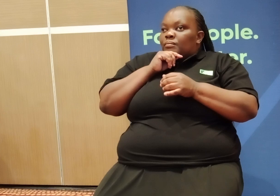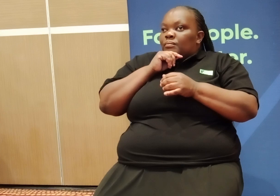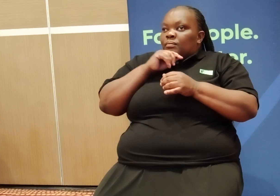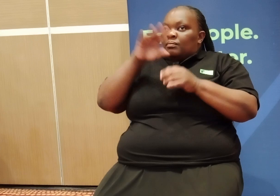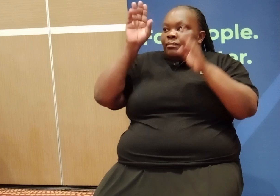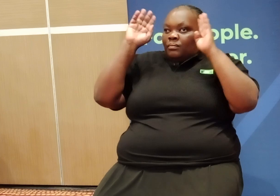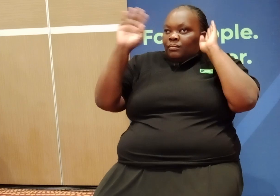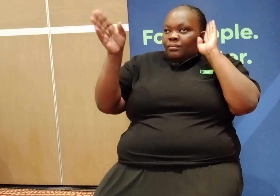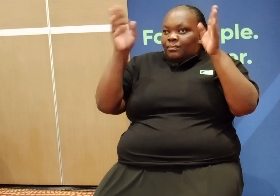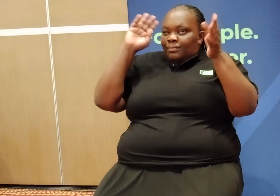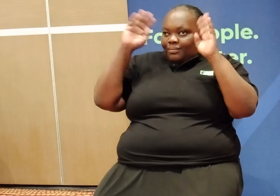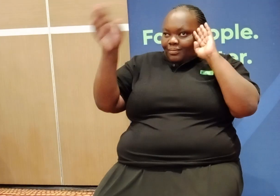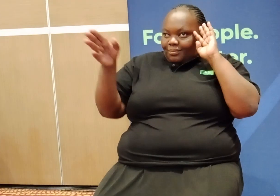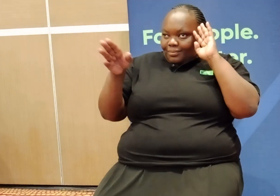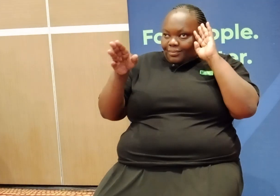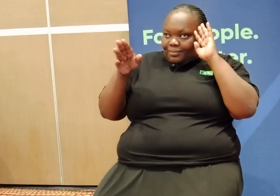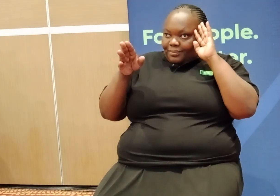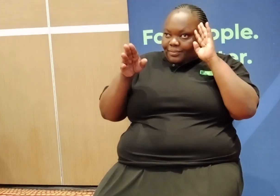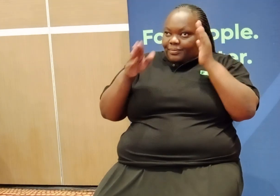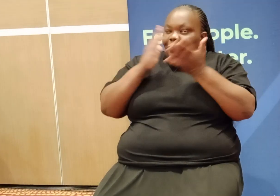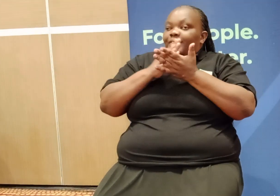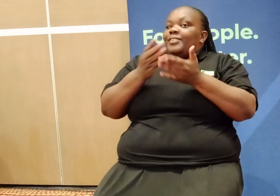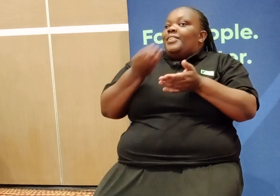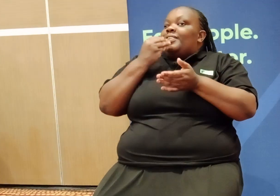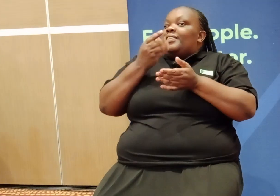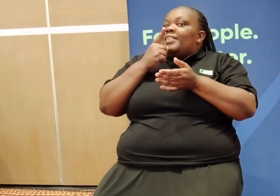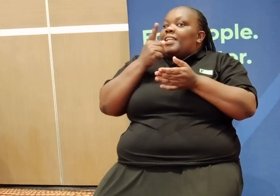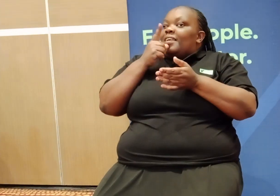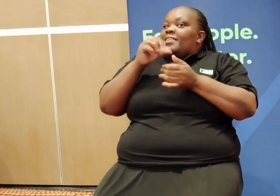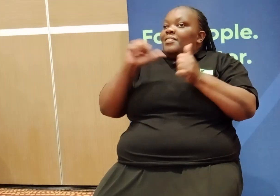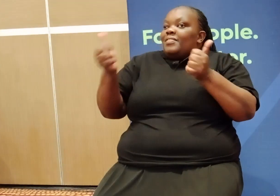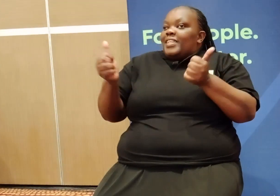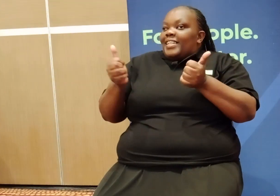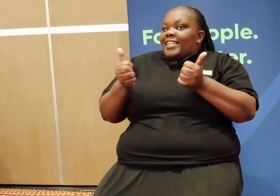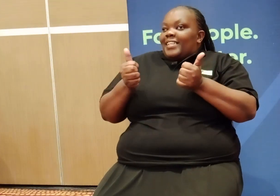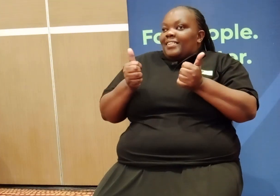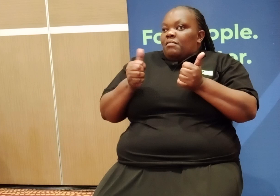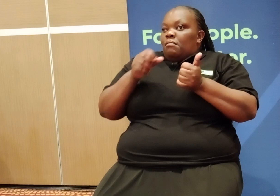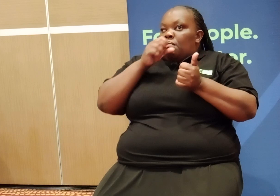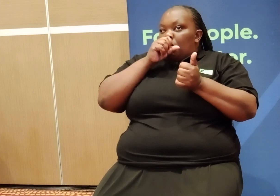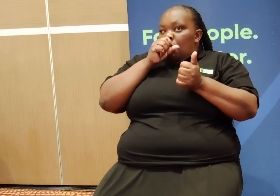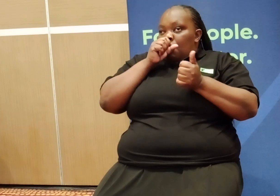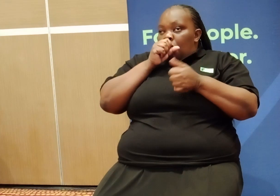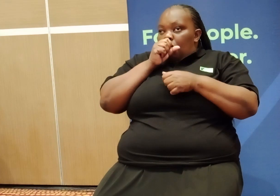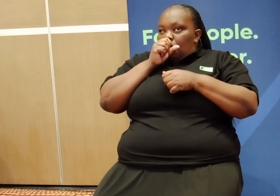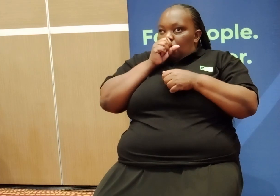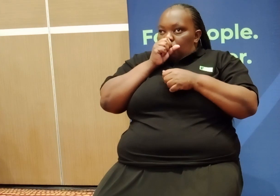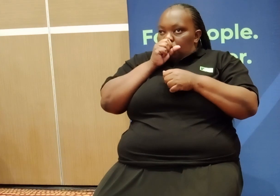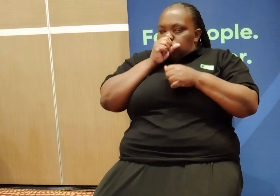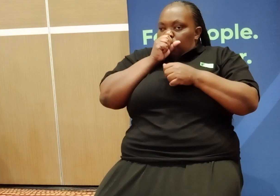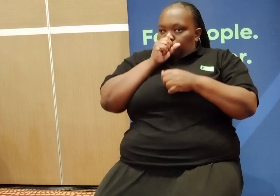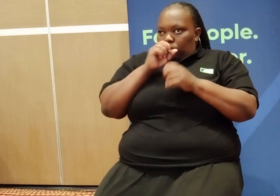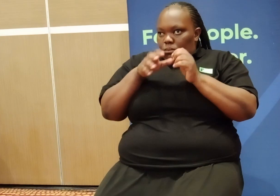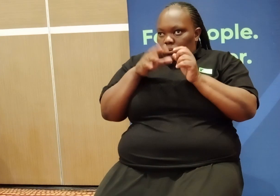Hamjambo. Si tumekula lunch not too long ago. Yeah.